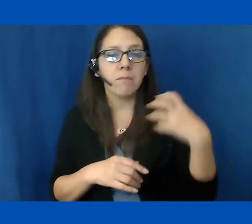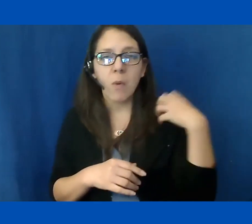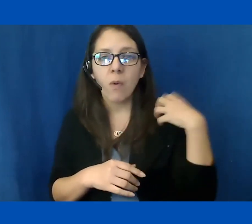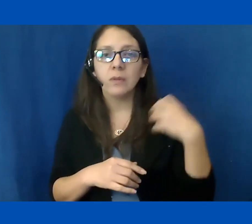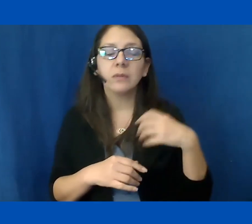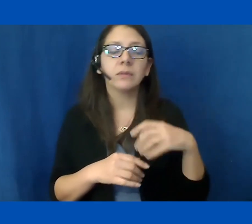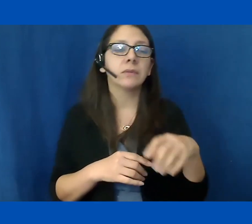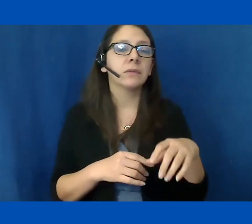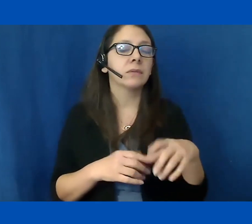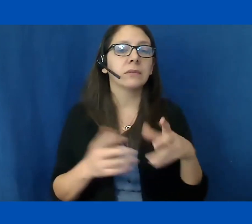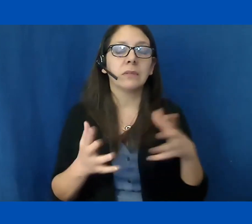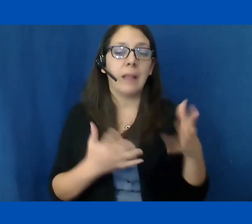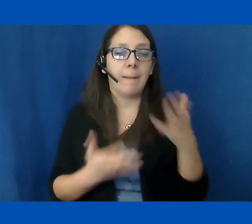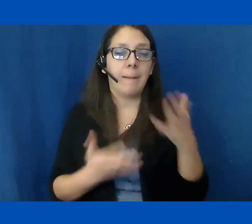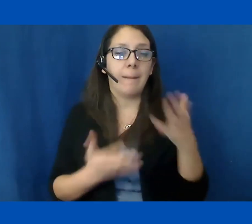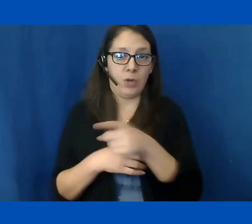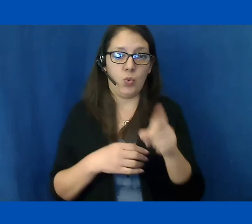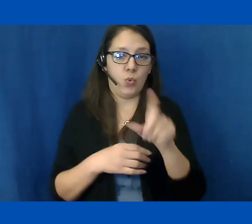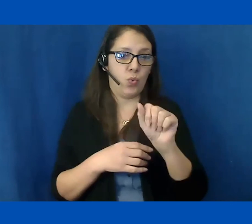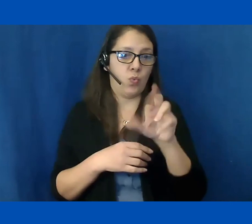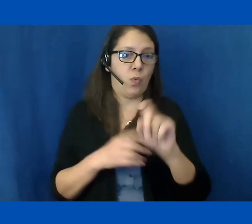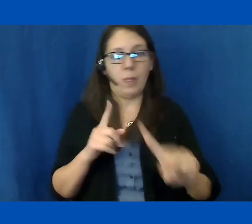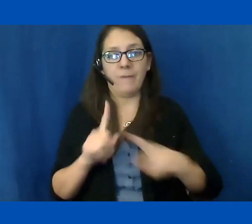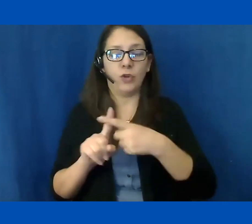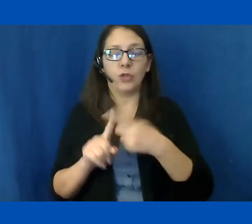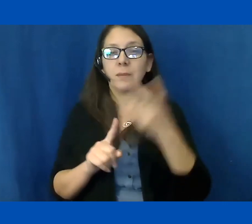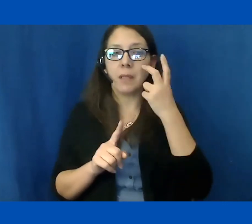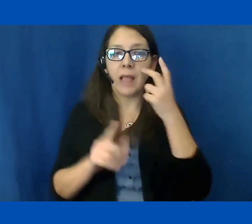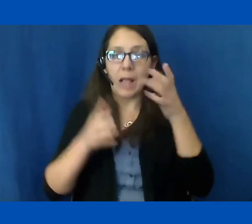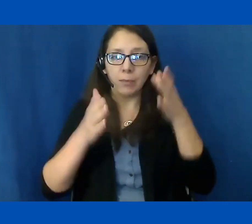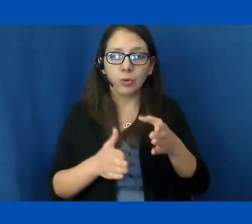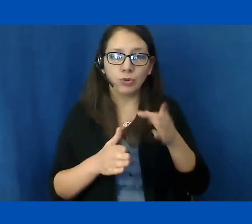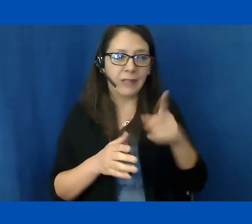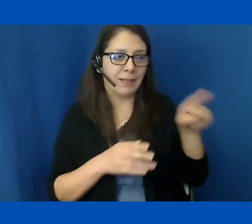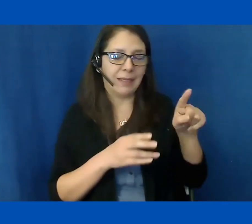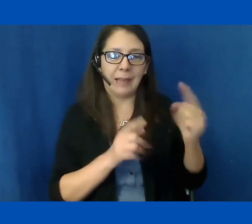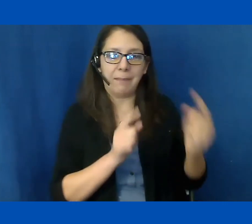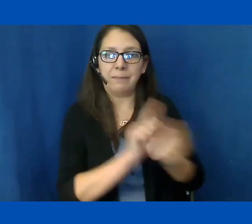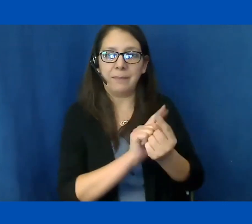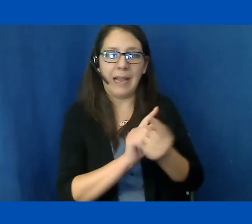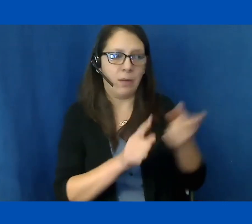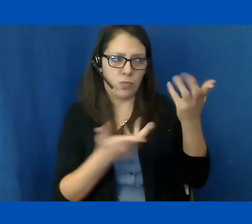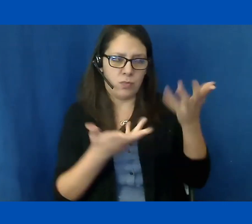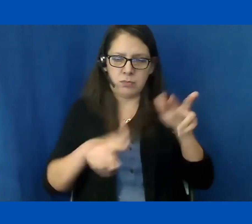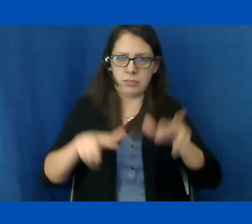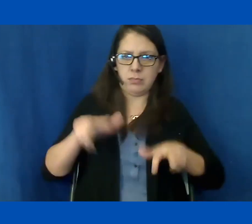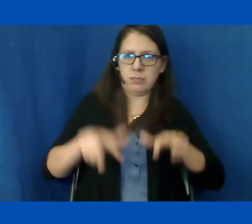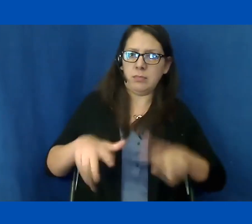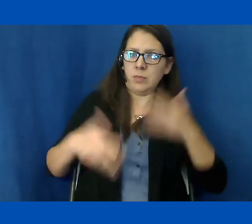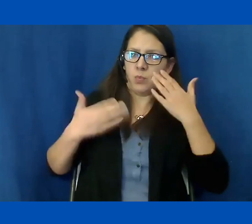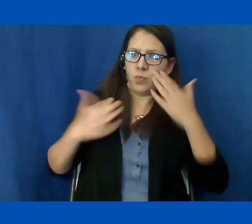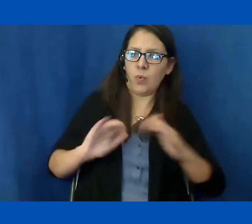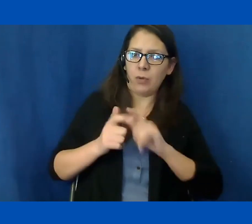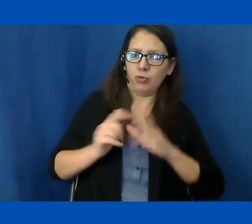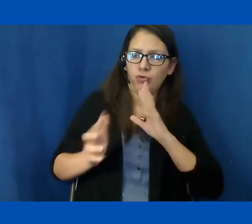encountered, right? So they're nervous. They don't know how to approach you. They don't know how to talk to you. They think that they're gonna, because there's a lot of people, let's be honest, there's been a lot of people out there that